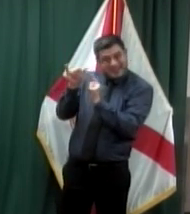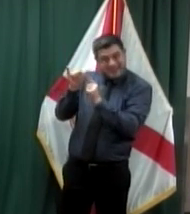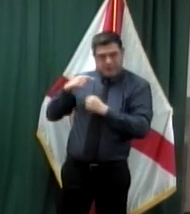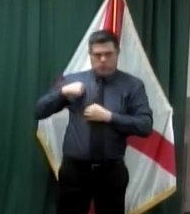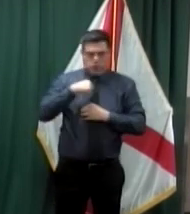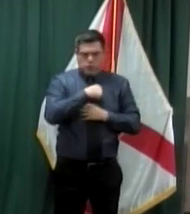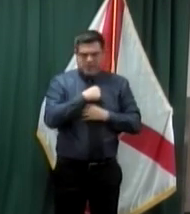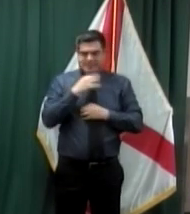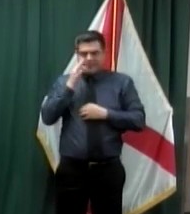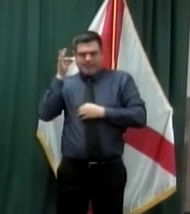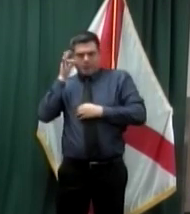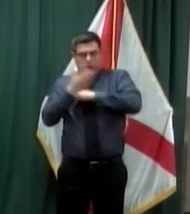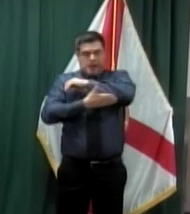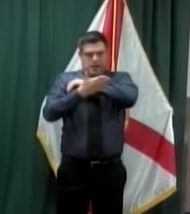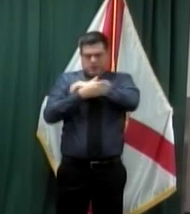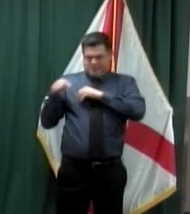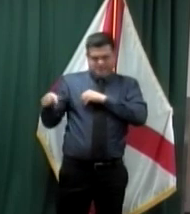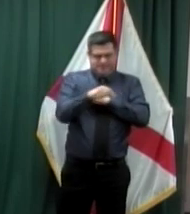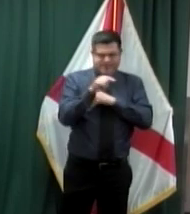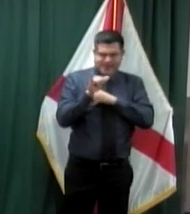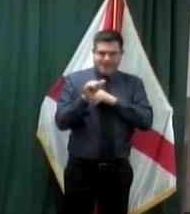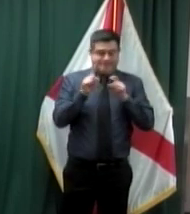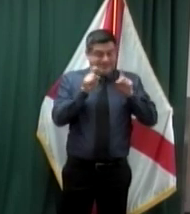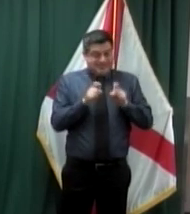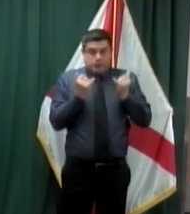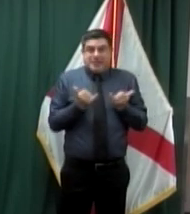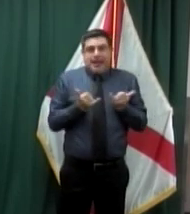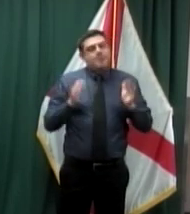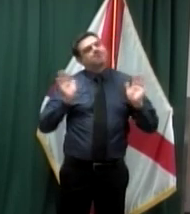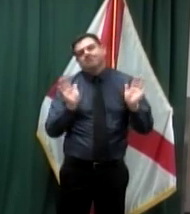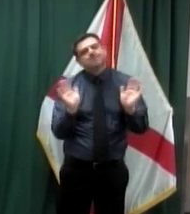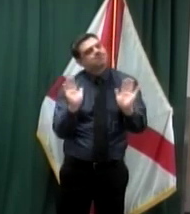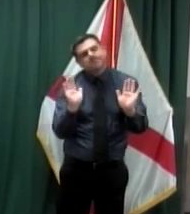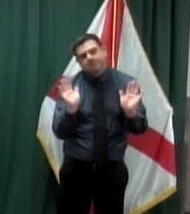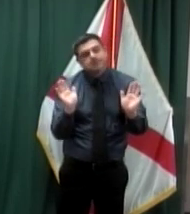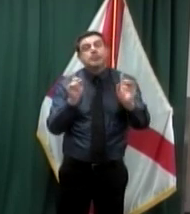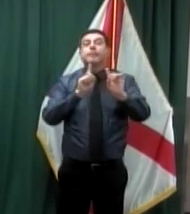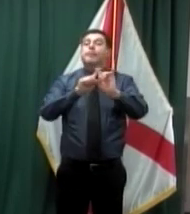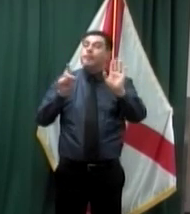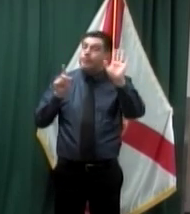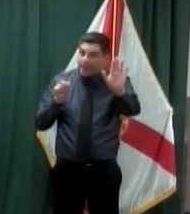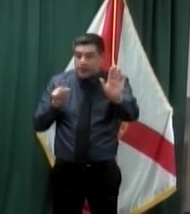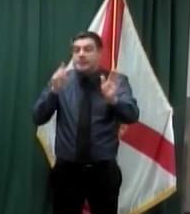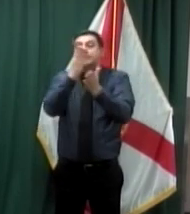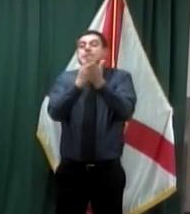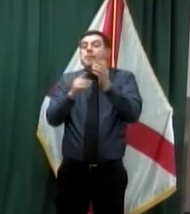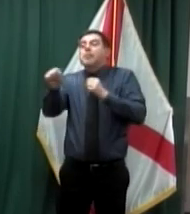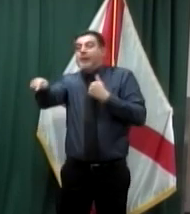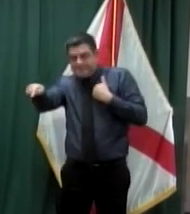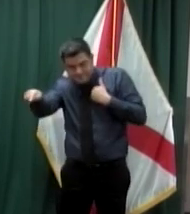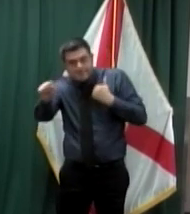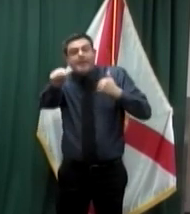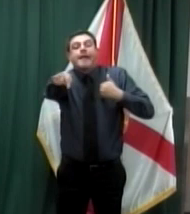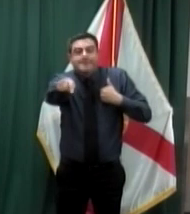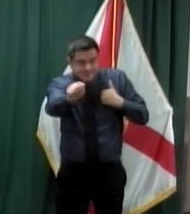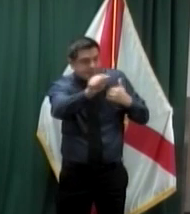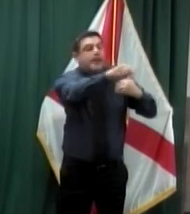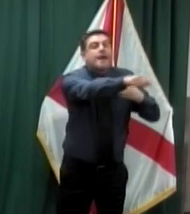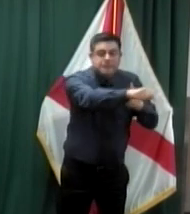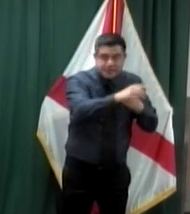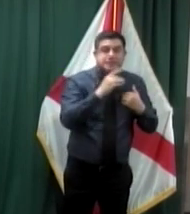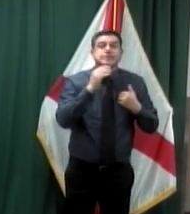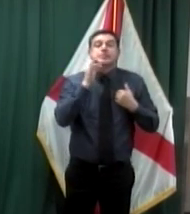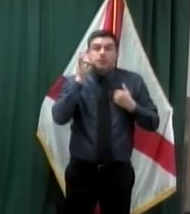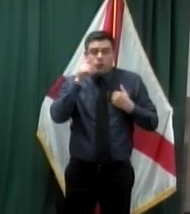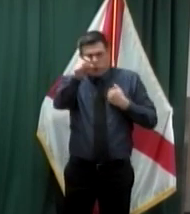and those are all up on our website, prepareseminole.org. I know that we don't want to talk about it, but in the next 2 weeks